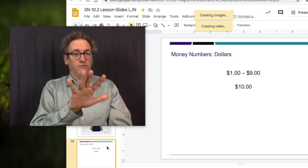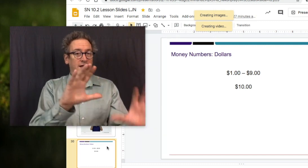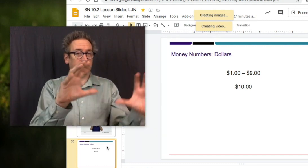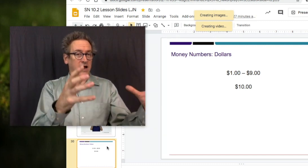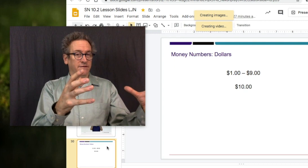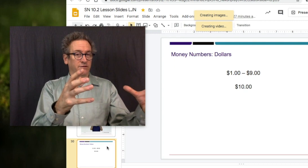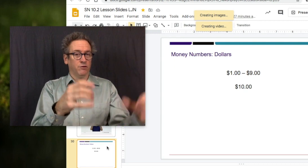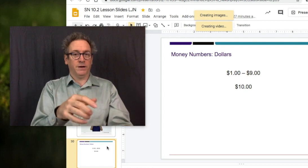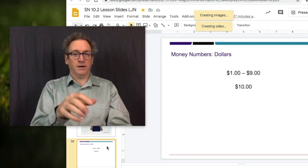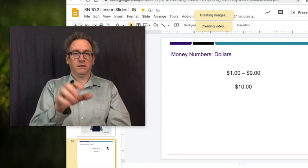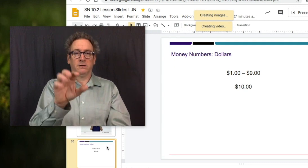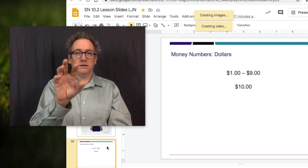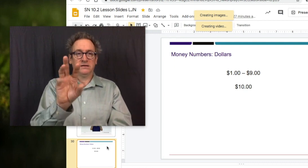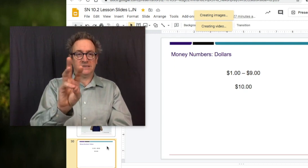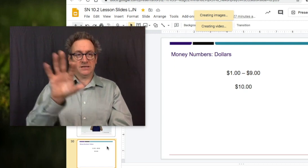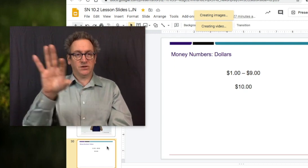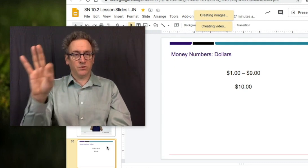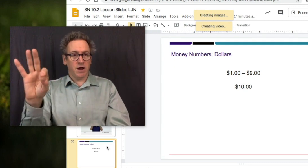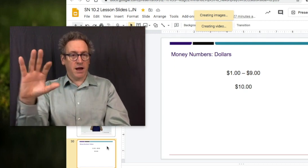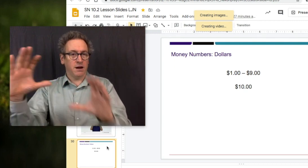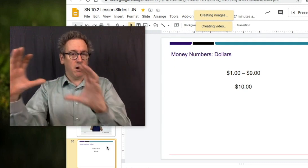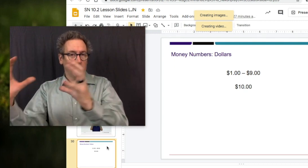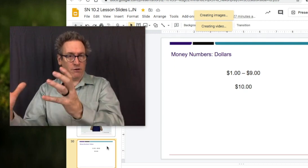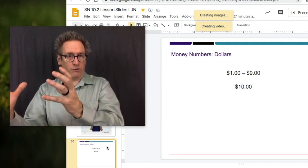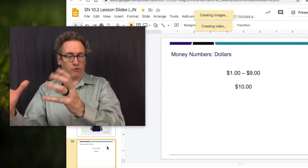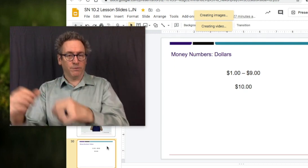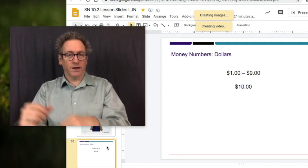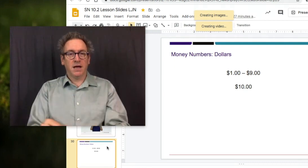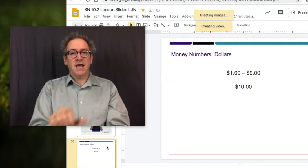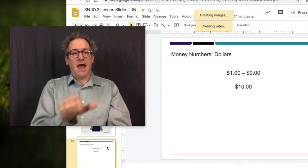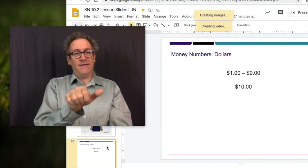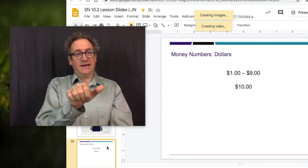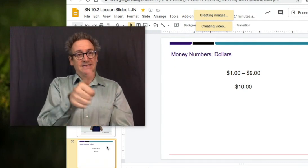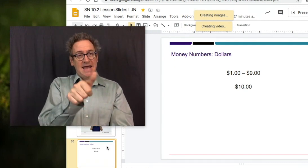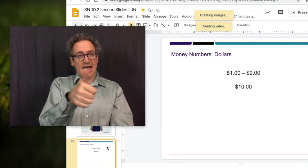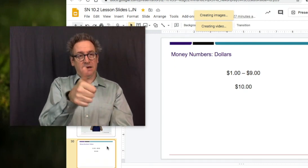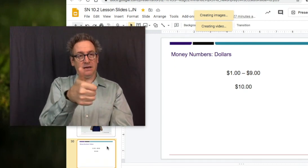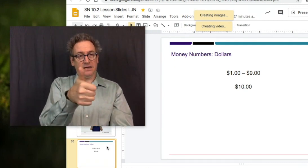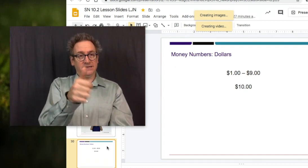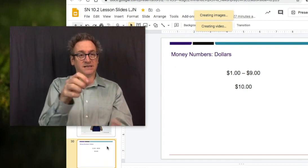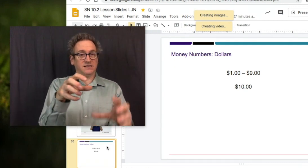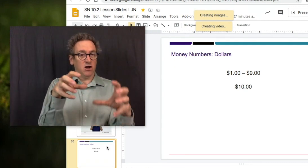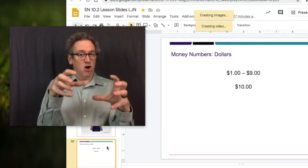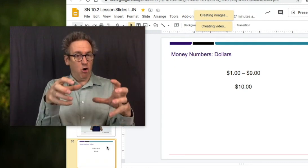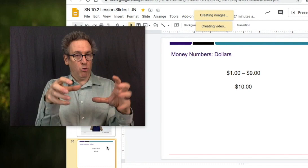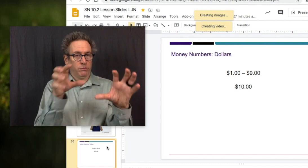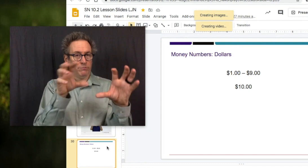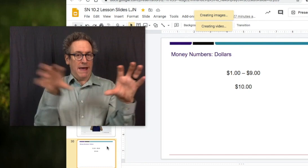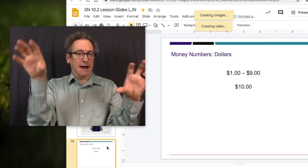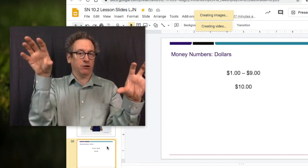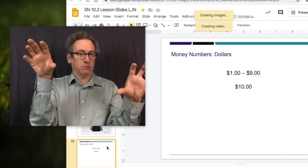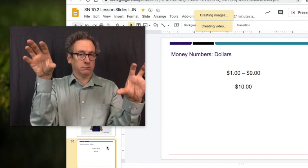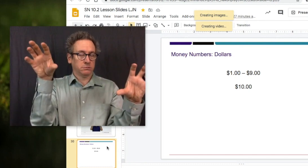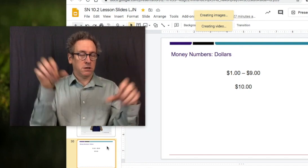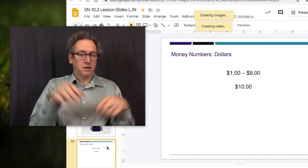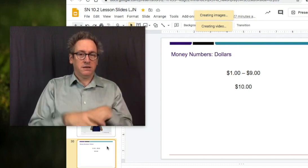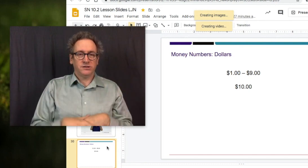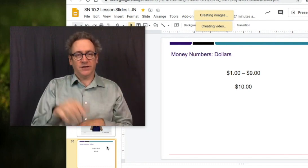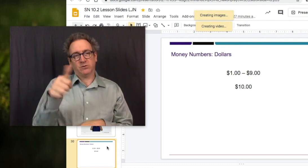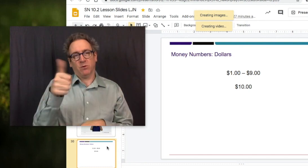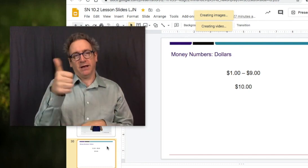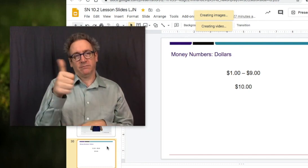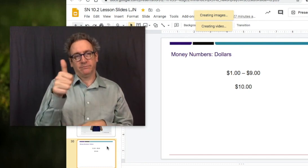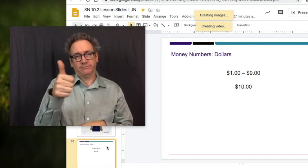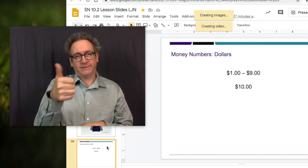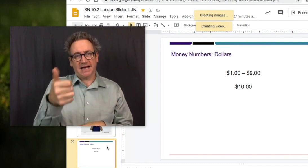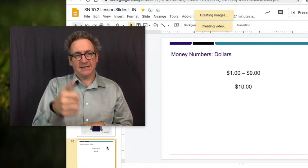through 5 are kind of a grouping, 6 through 9 are another grouping, and then 10 is its own pattern. So